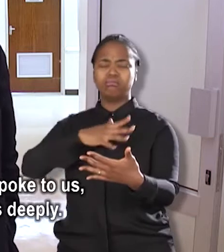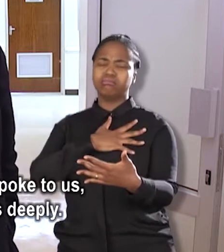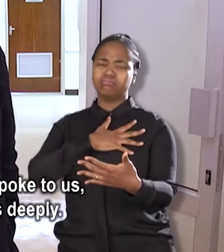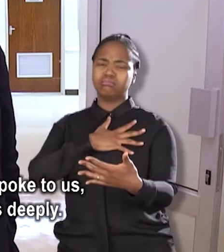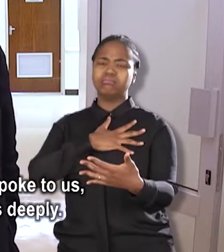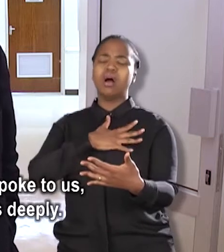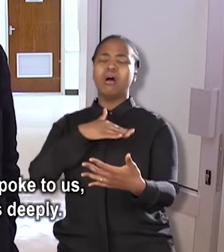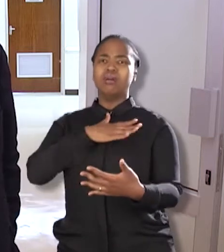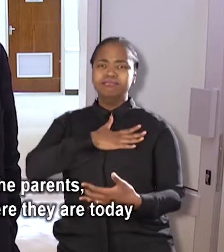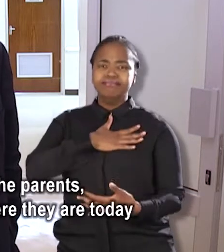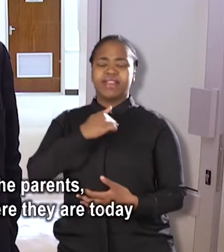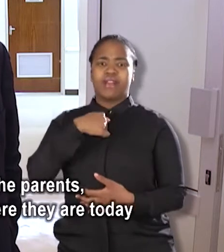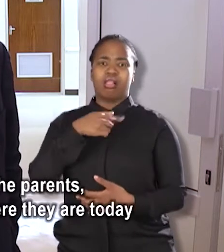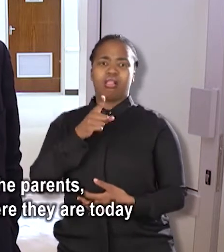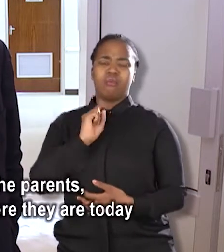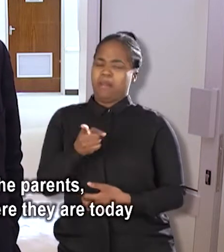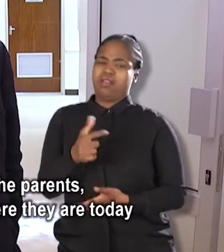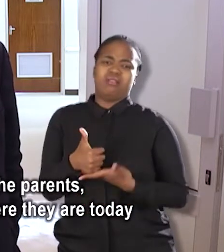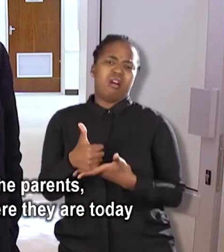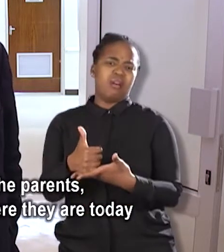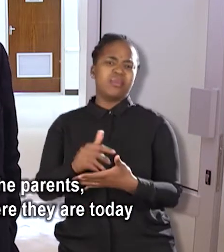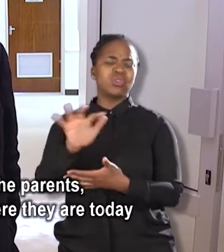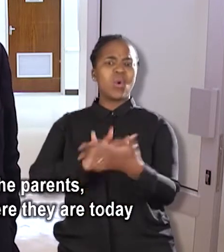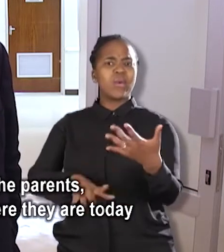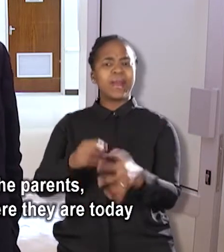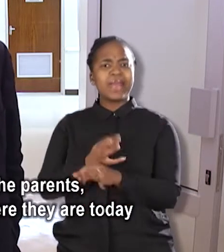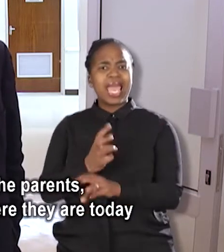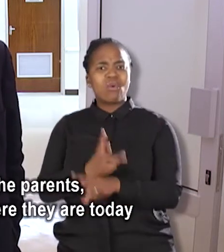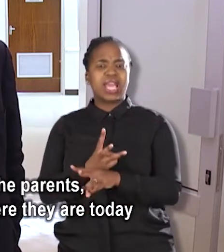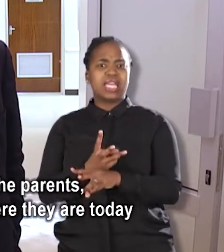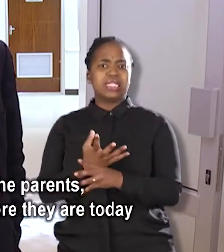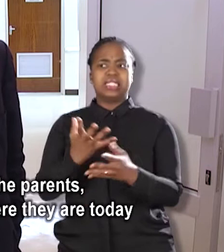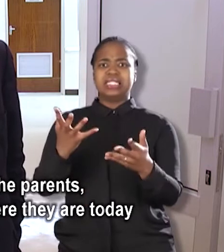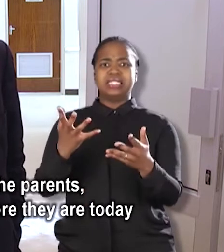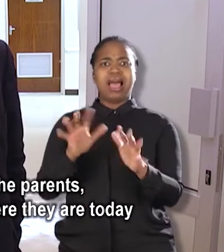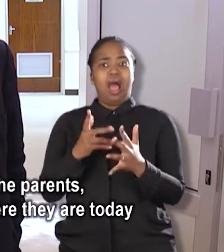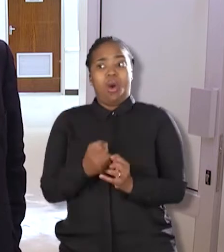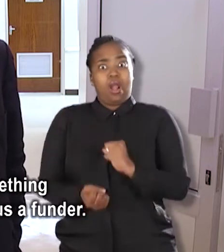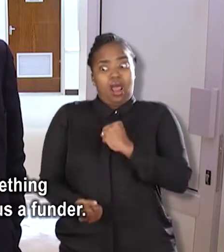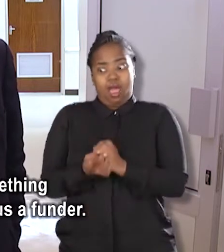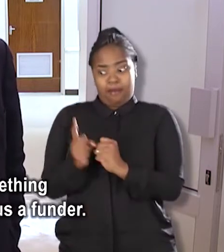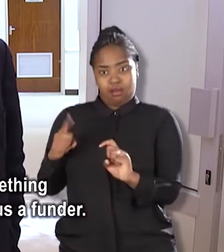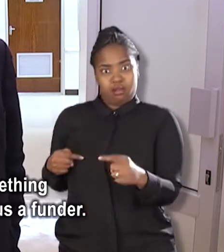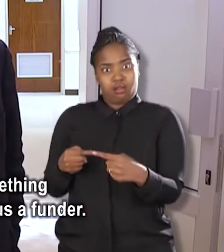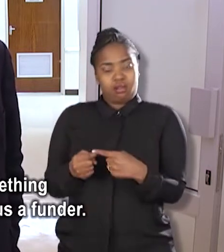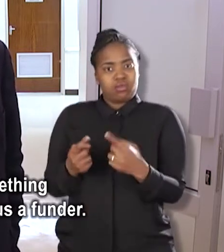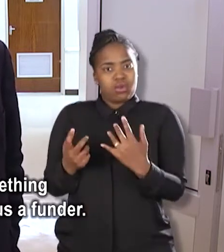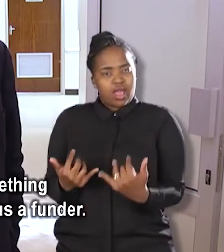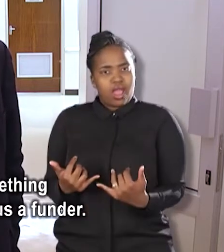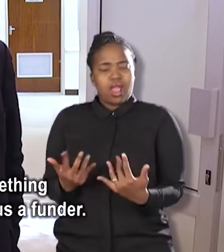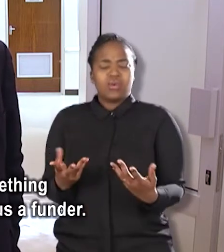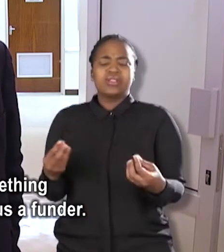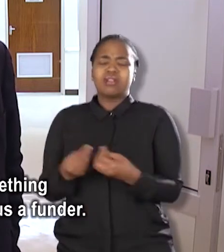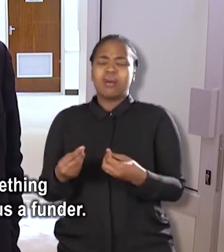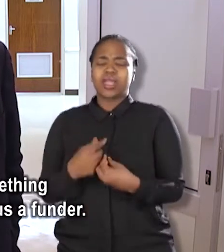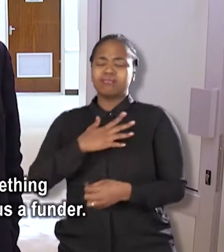to us. It really touched us deeply. The story of the parents, the story of how they got to where they are today, was something that